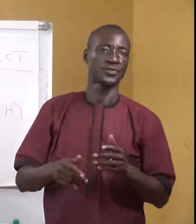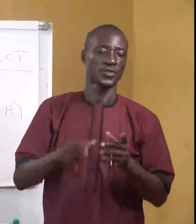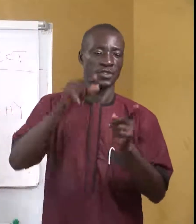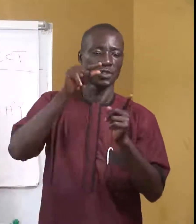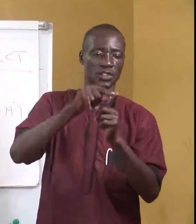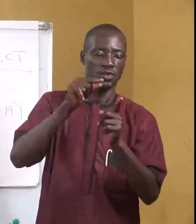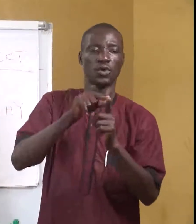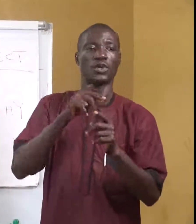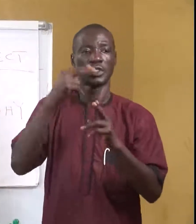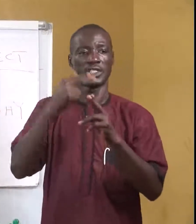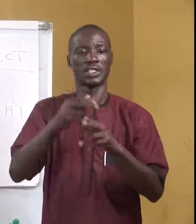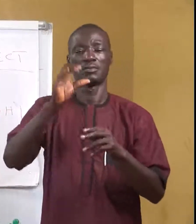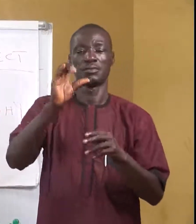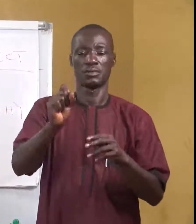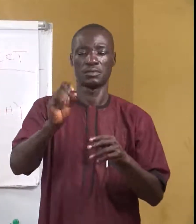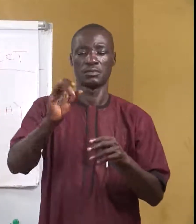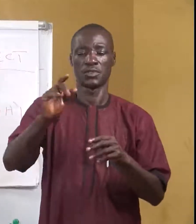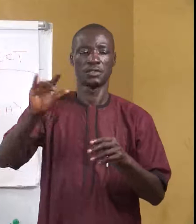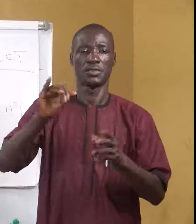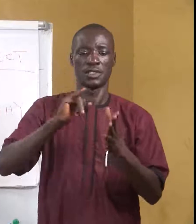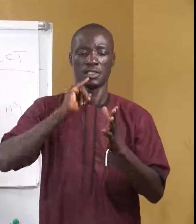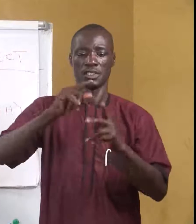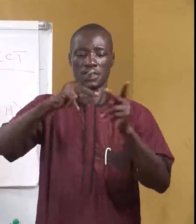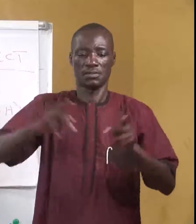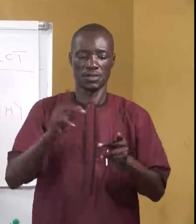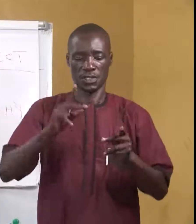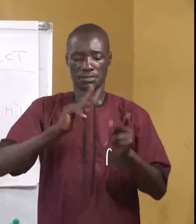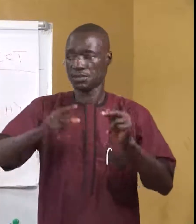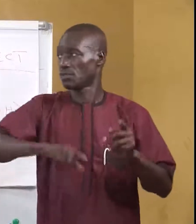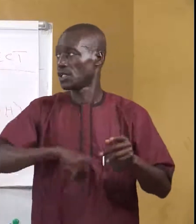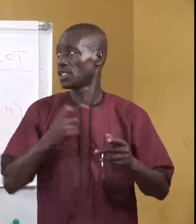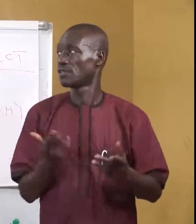said settlement is a place where people live,